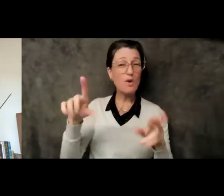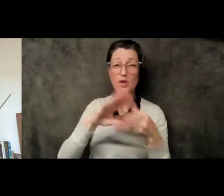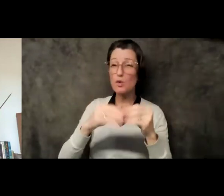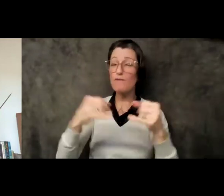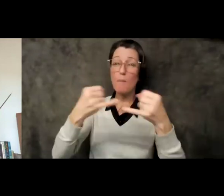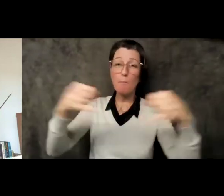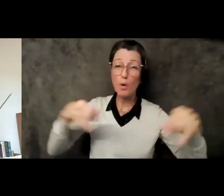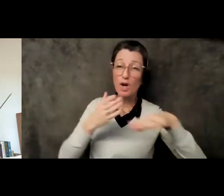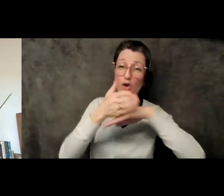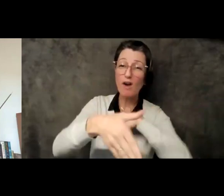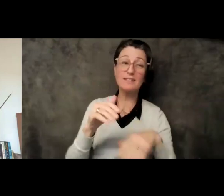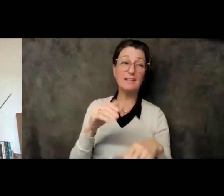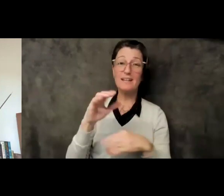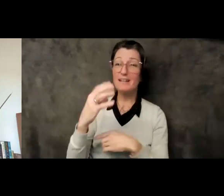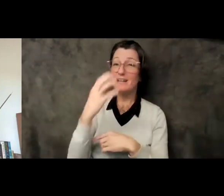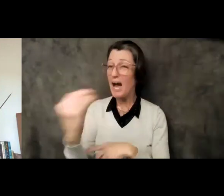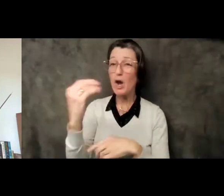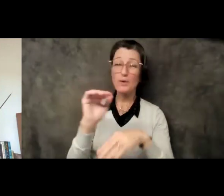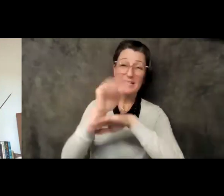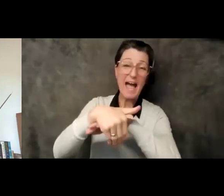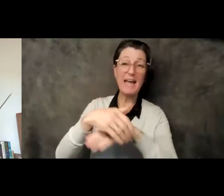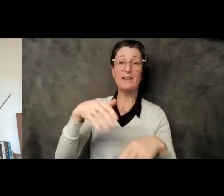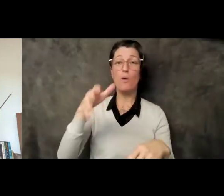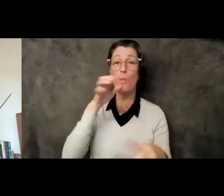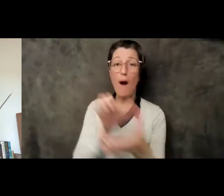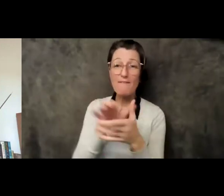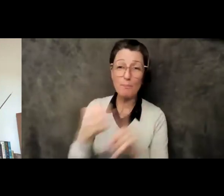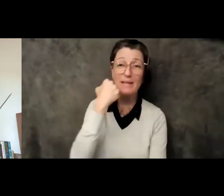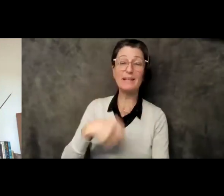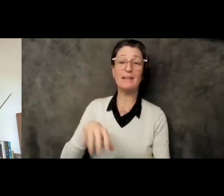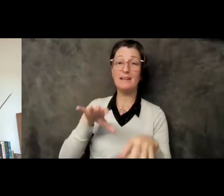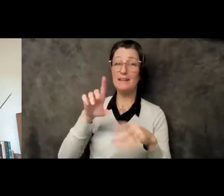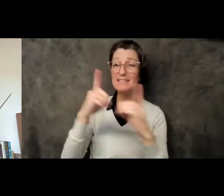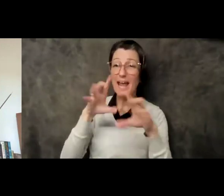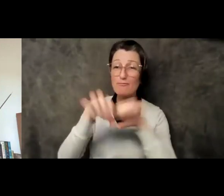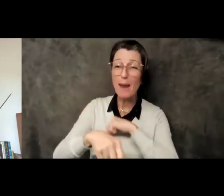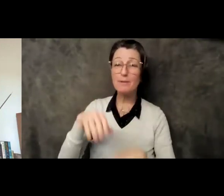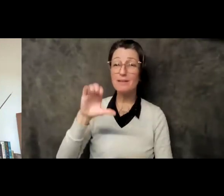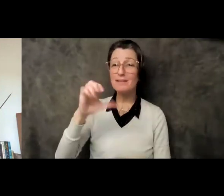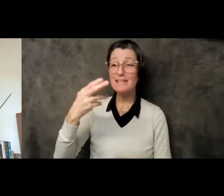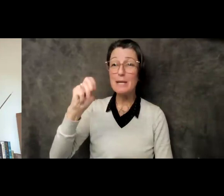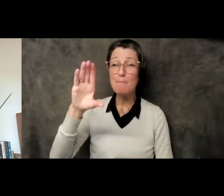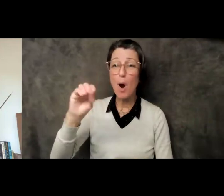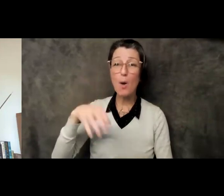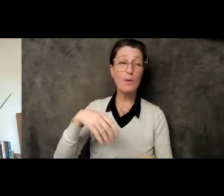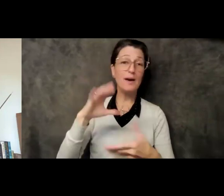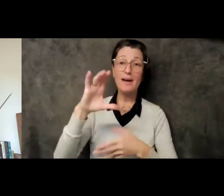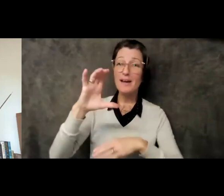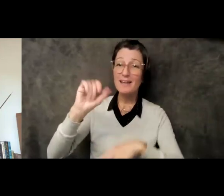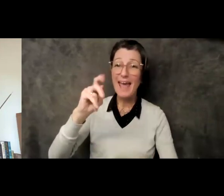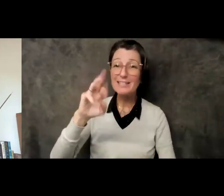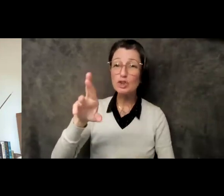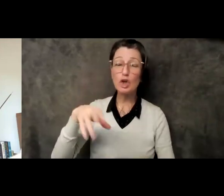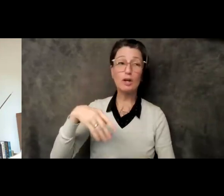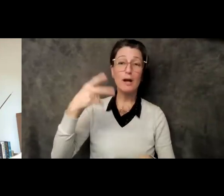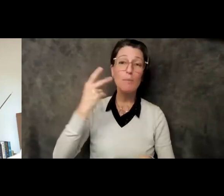night beatings, wife beatings, date rapes, daddy rapes, gunshots and chemo, pesticides, cancer, HIV, protease